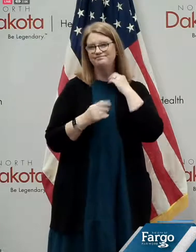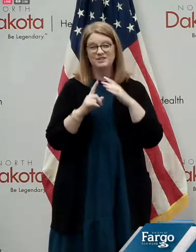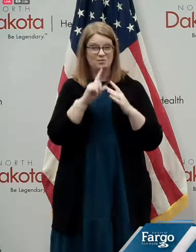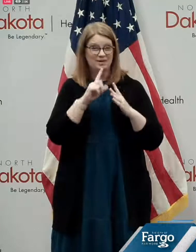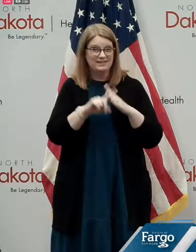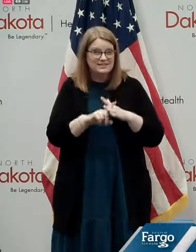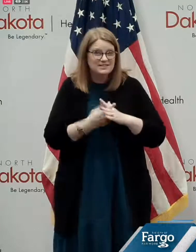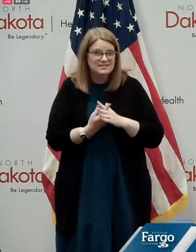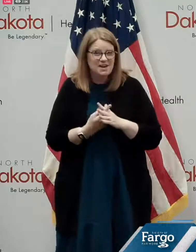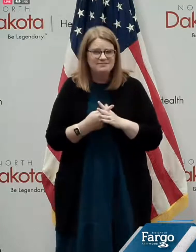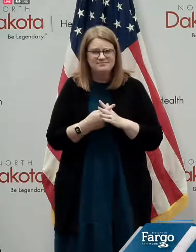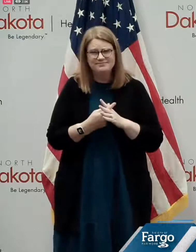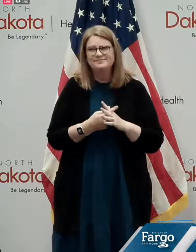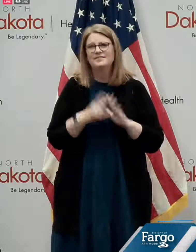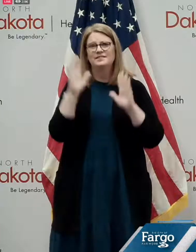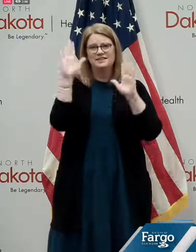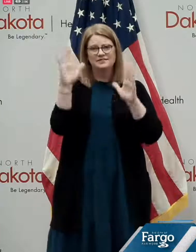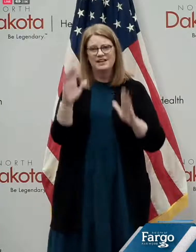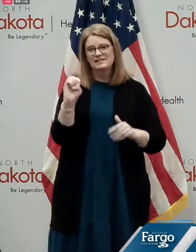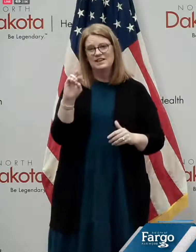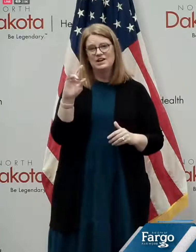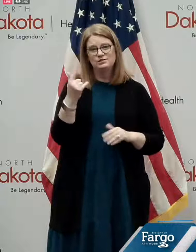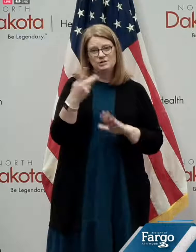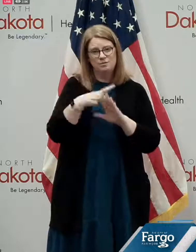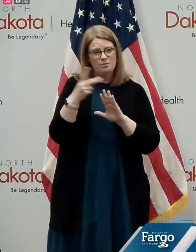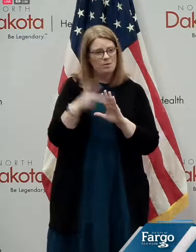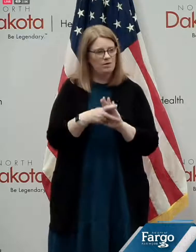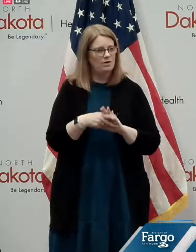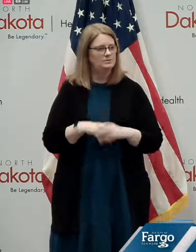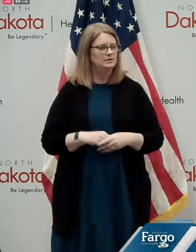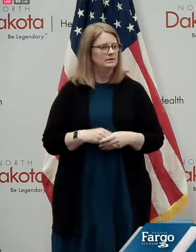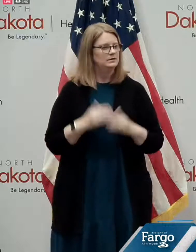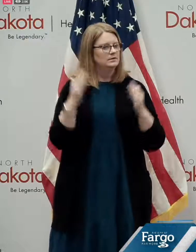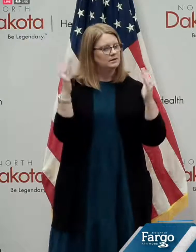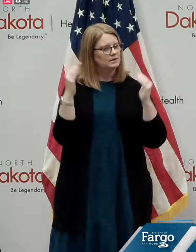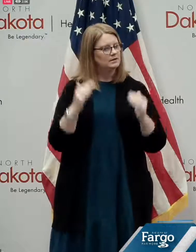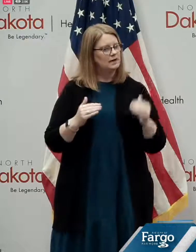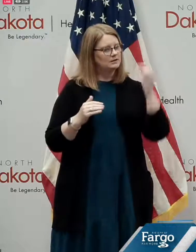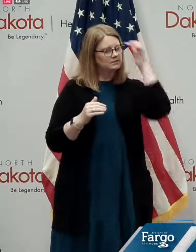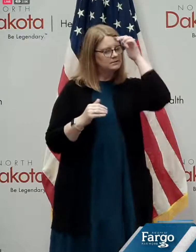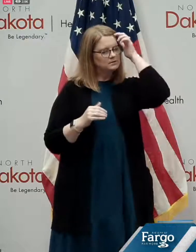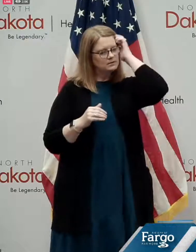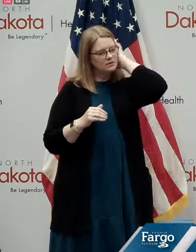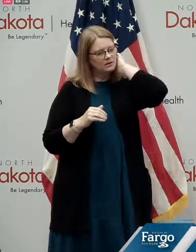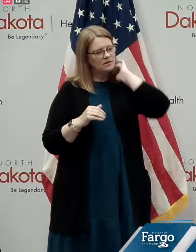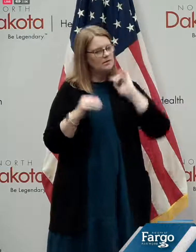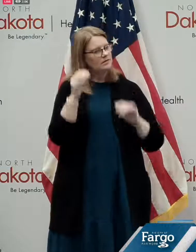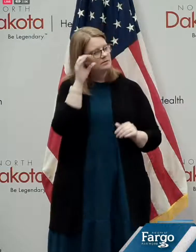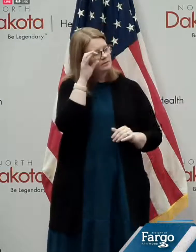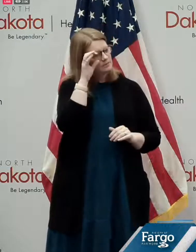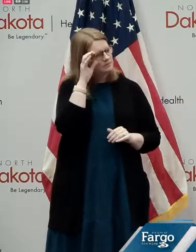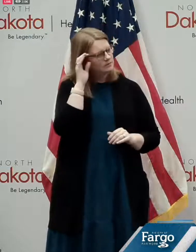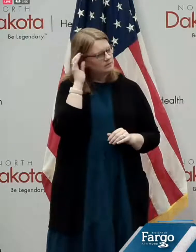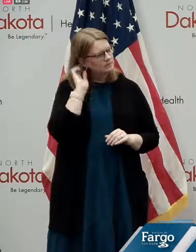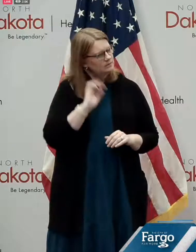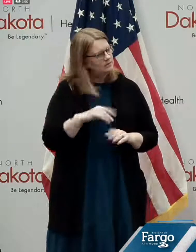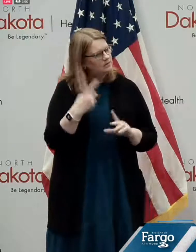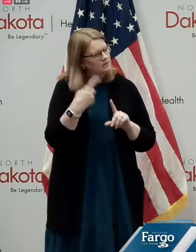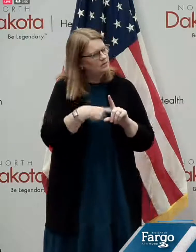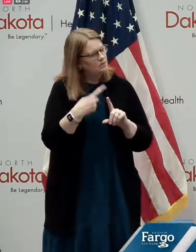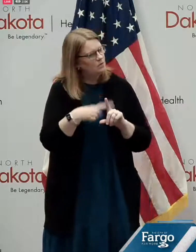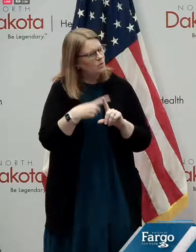the fantastic ERG program. The next thing I want to talk about is the rent bridge